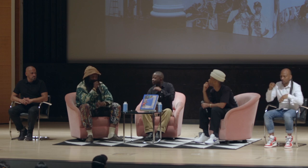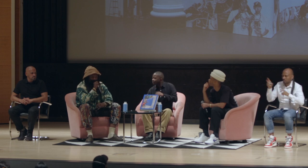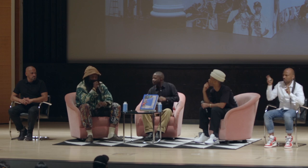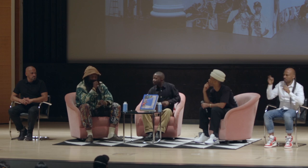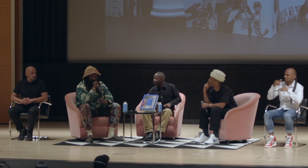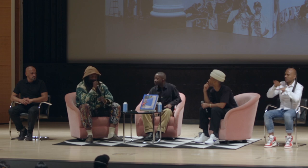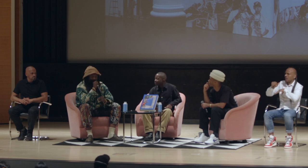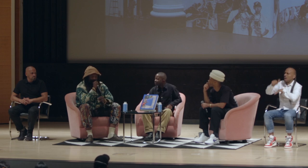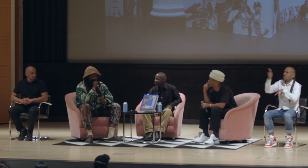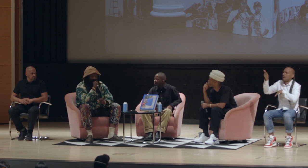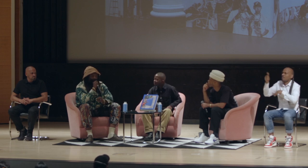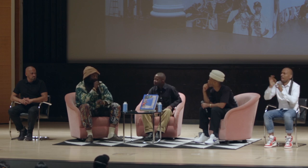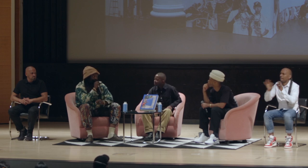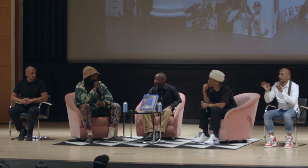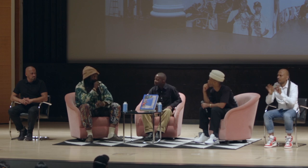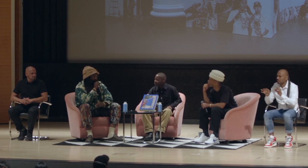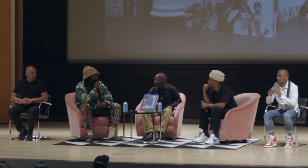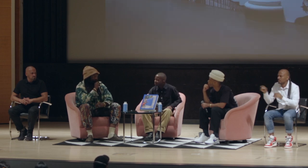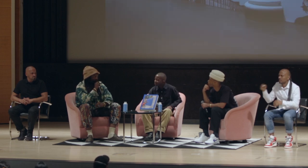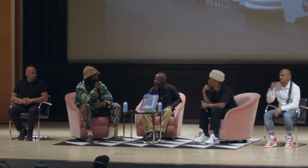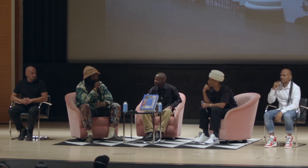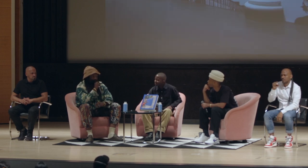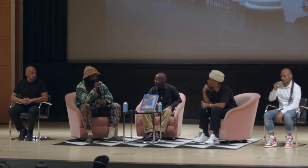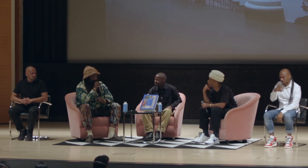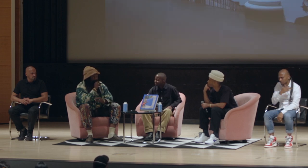message. He said, bring an aux cord.